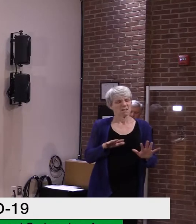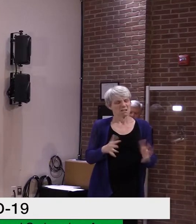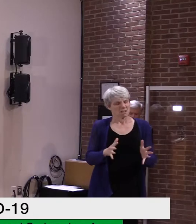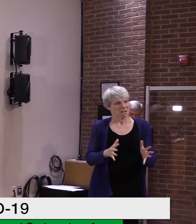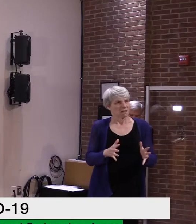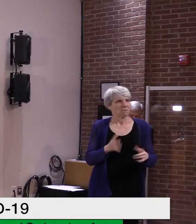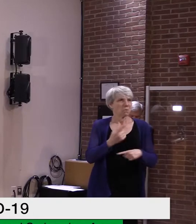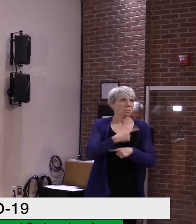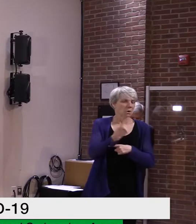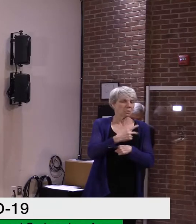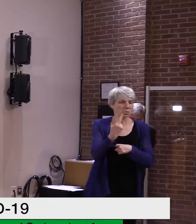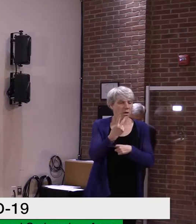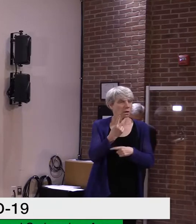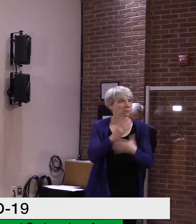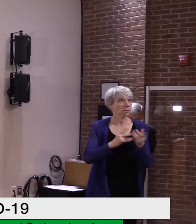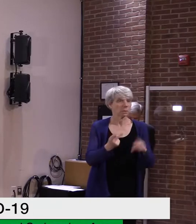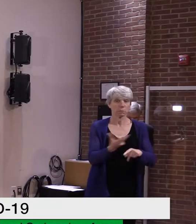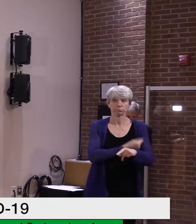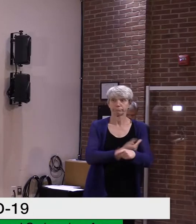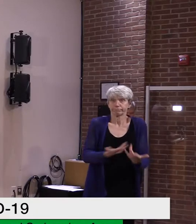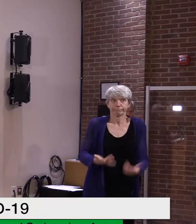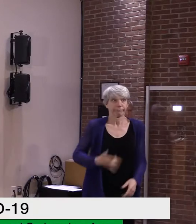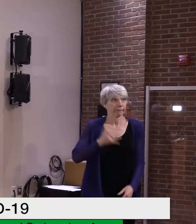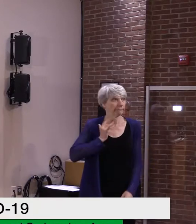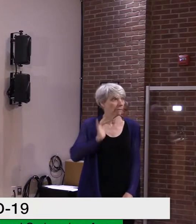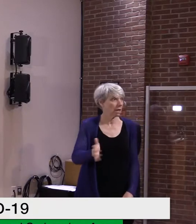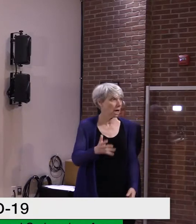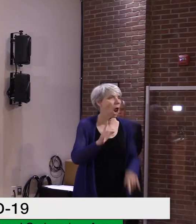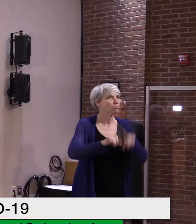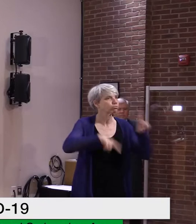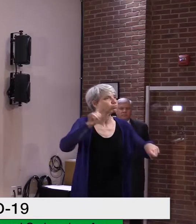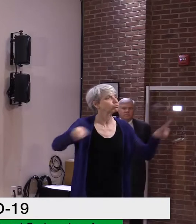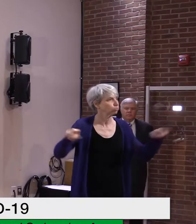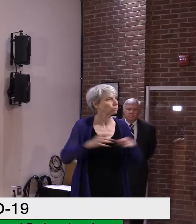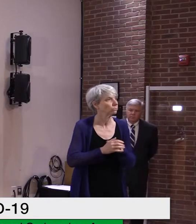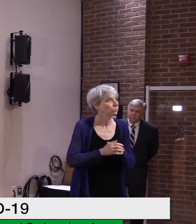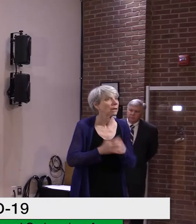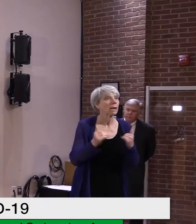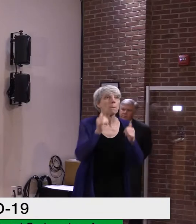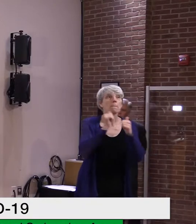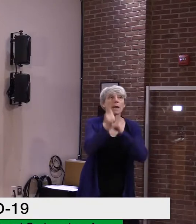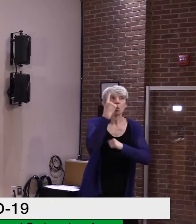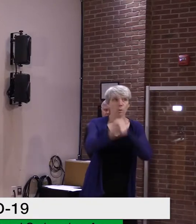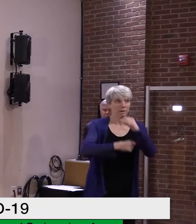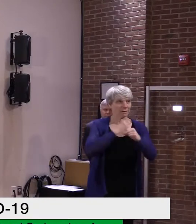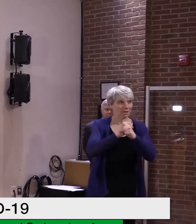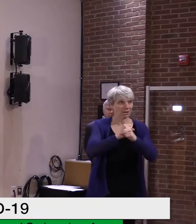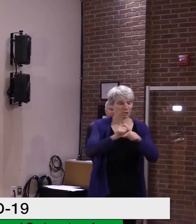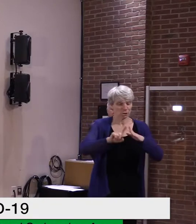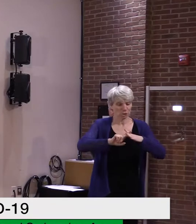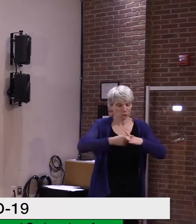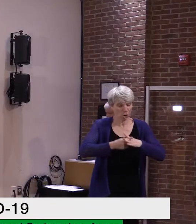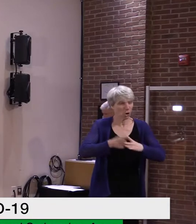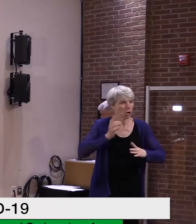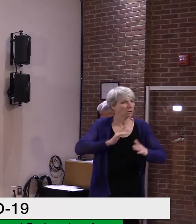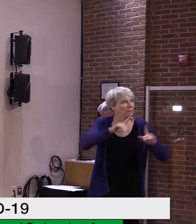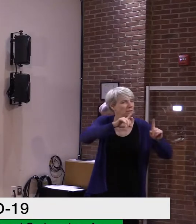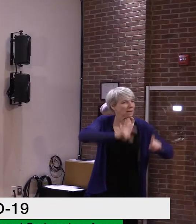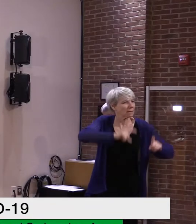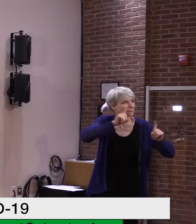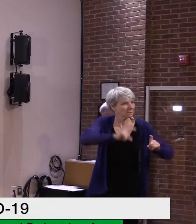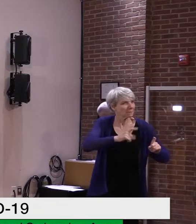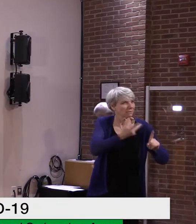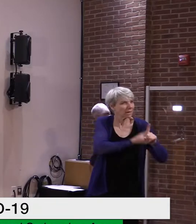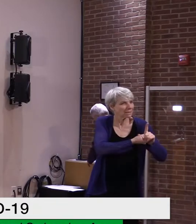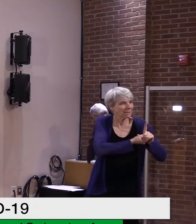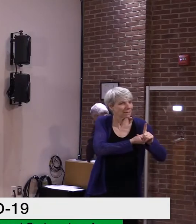many cases. And now, at the one-year mark since the original trials began, long-term